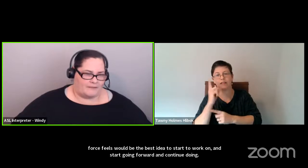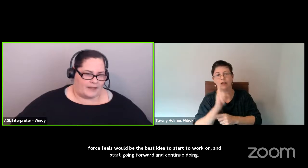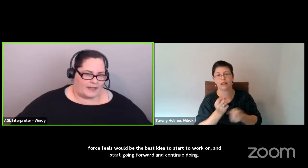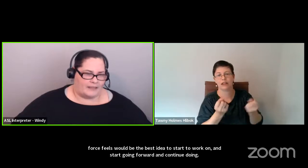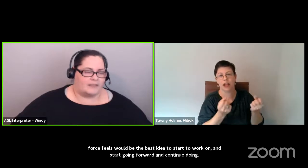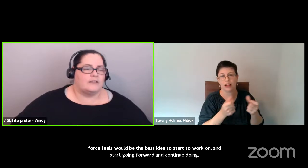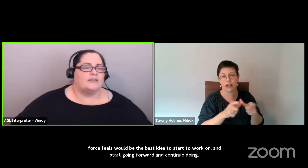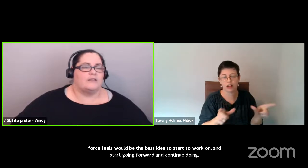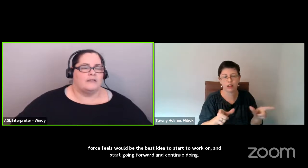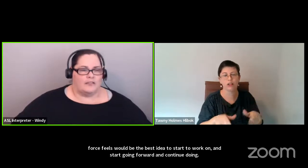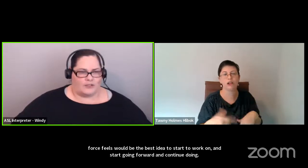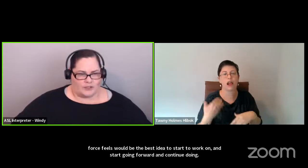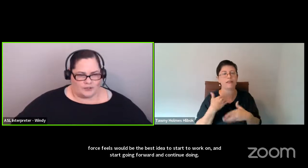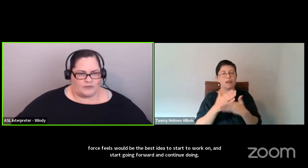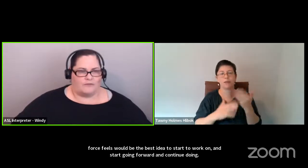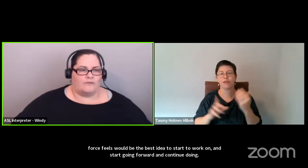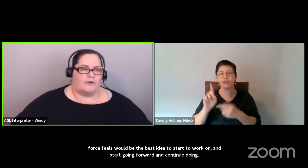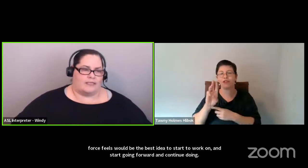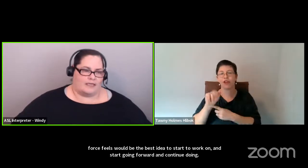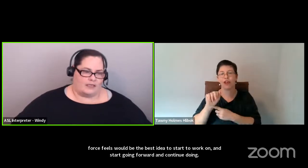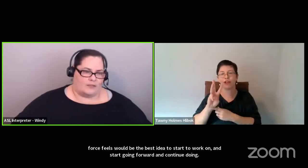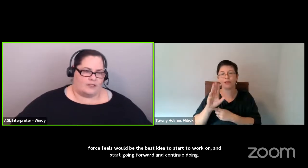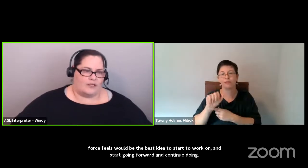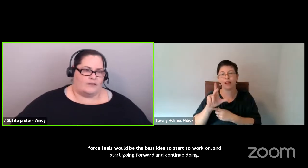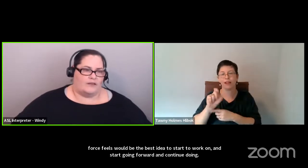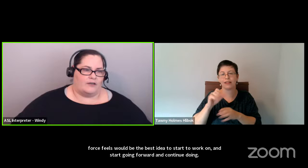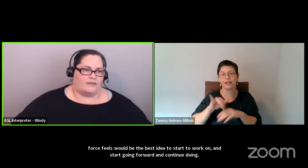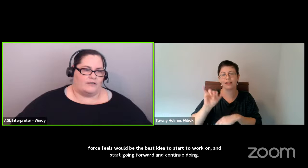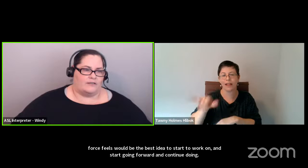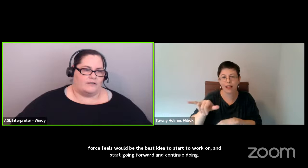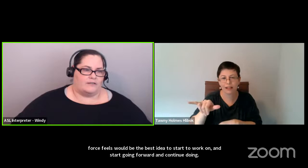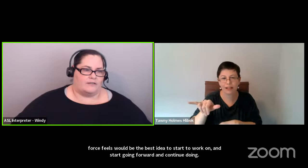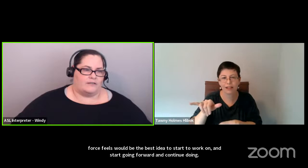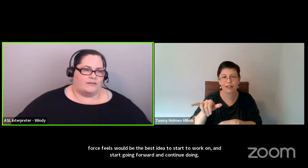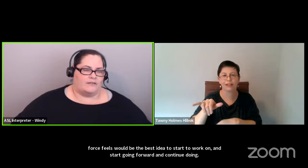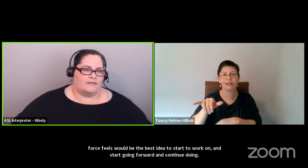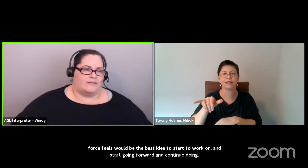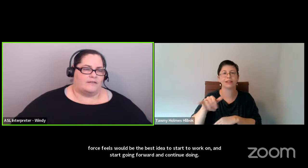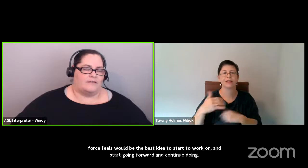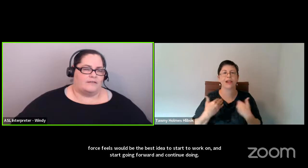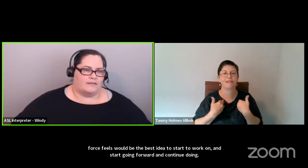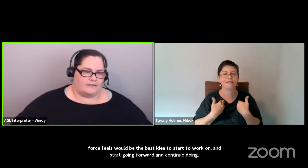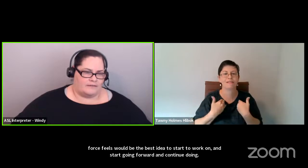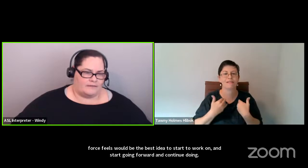be modified for sign language. And there are